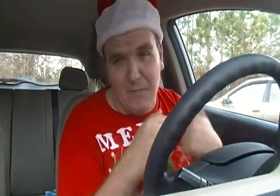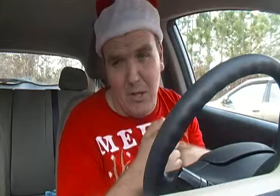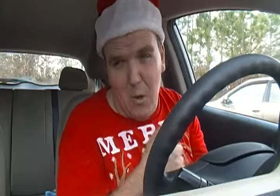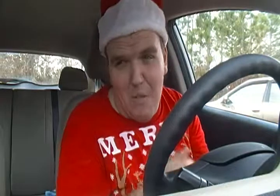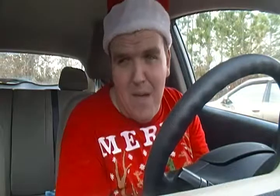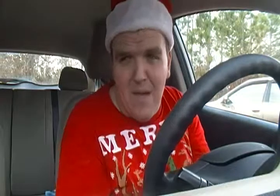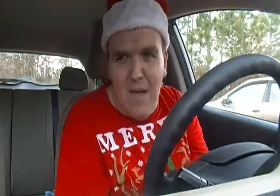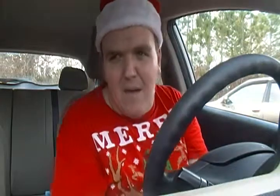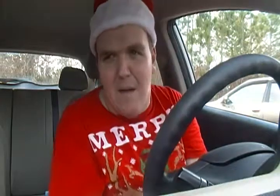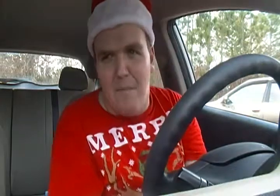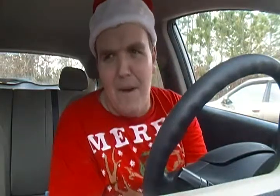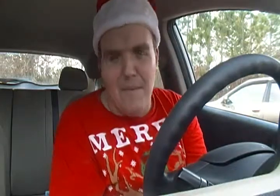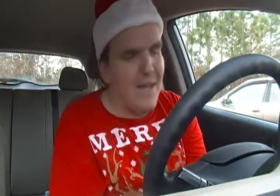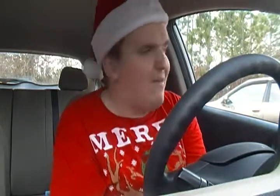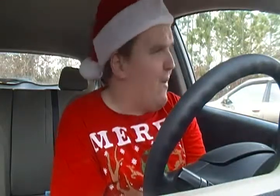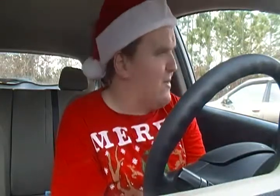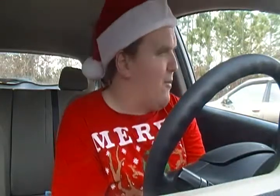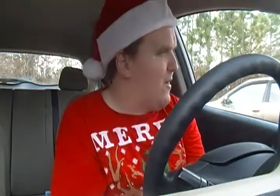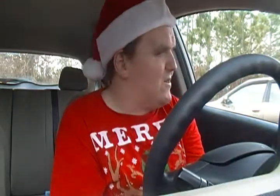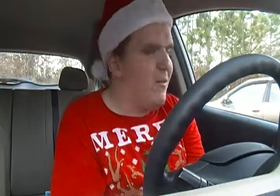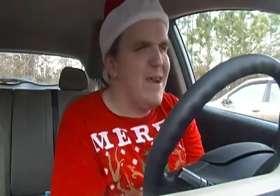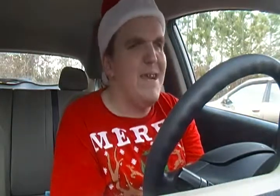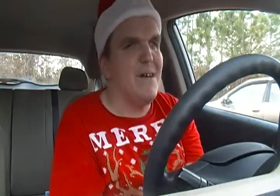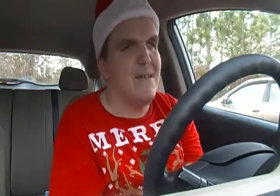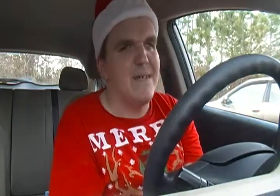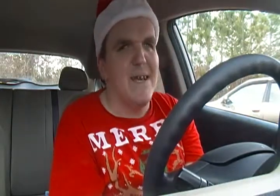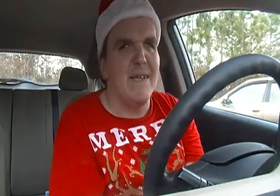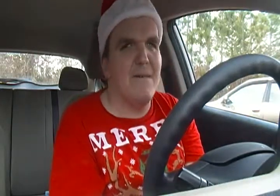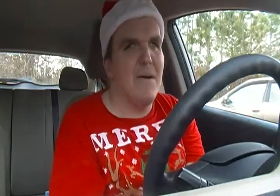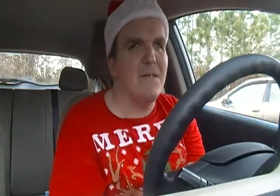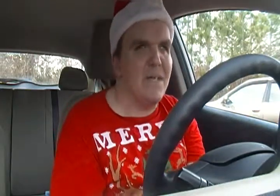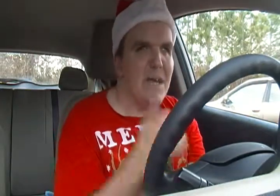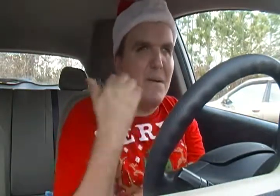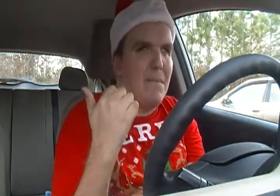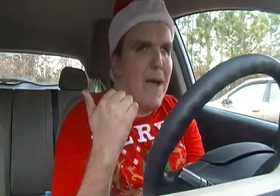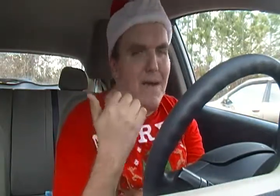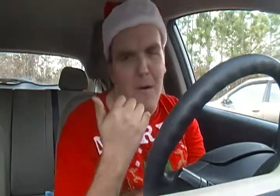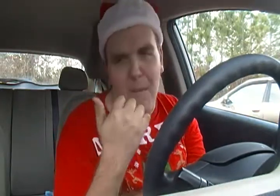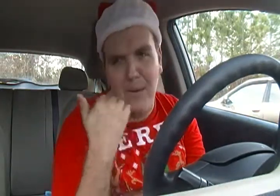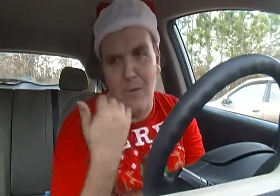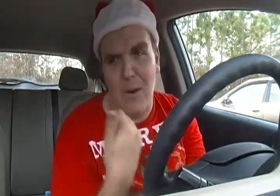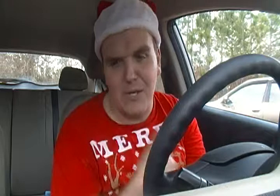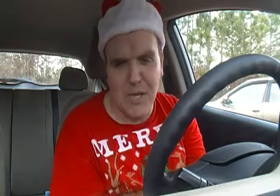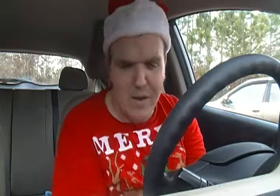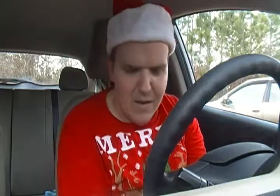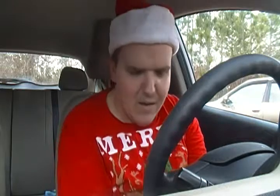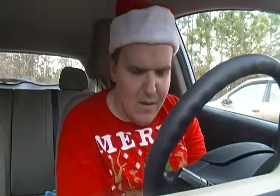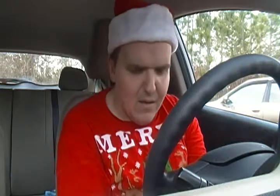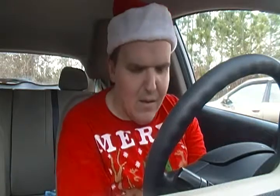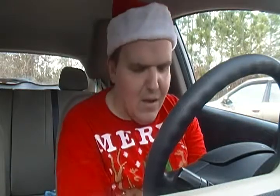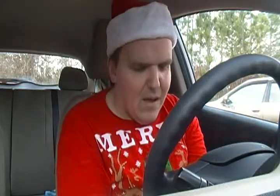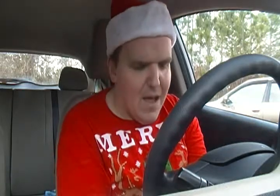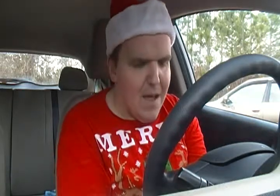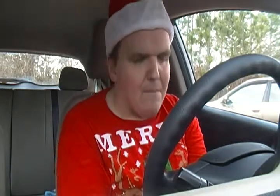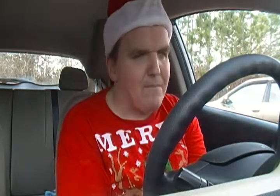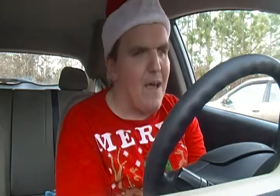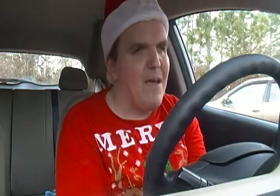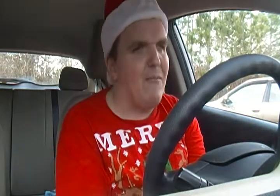with some glue but the lamp falls apart so what he does is he buries the lamp in the backyard by the garage and